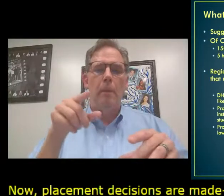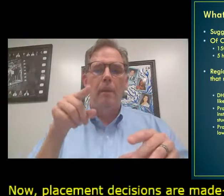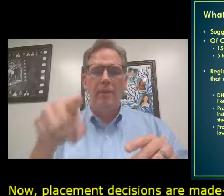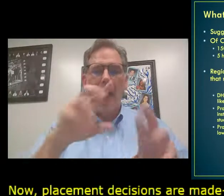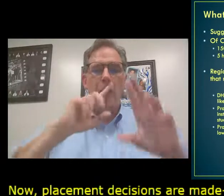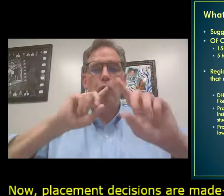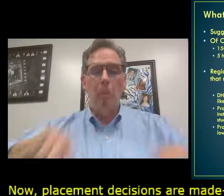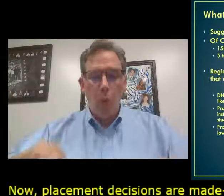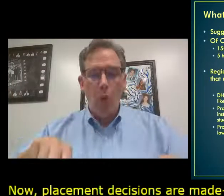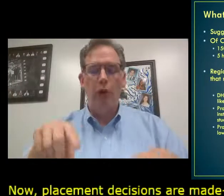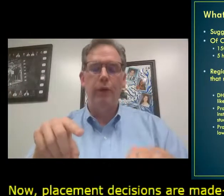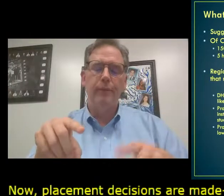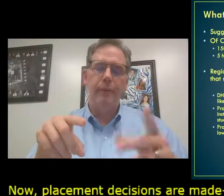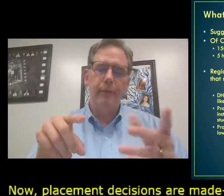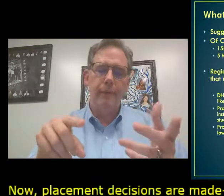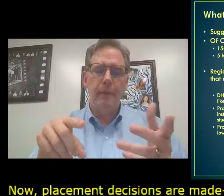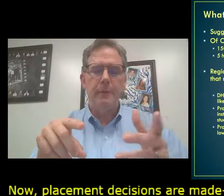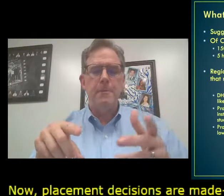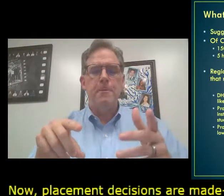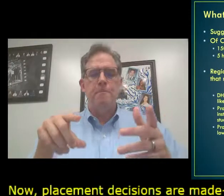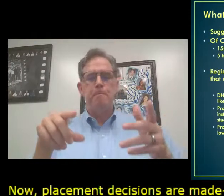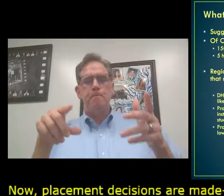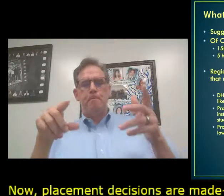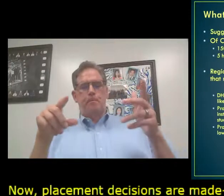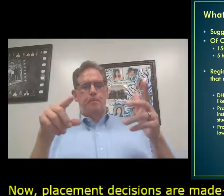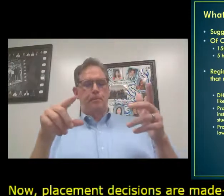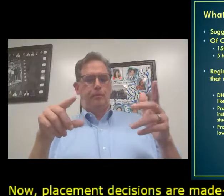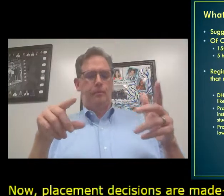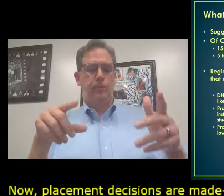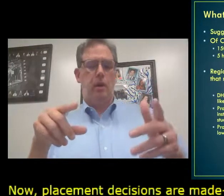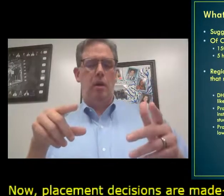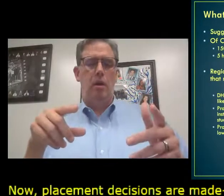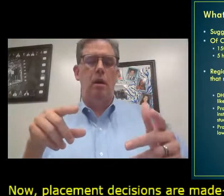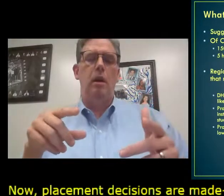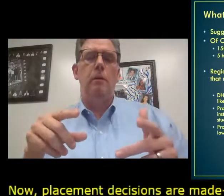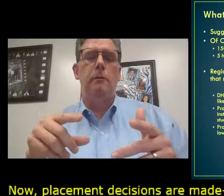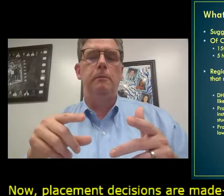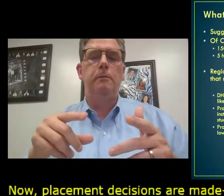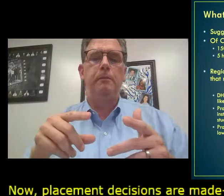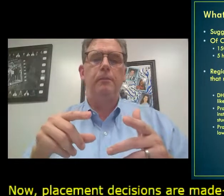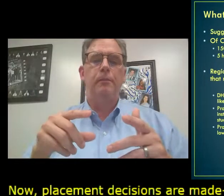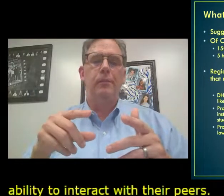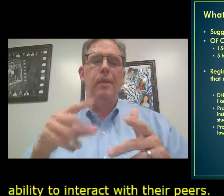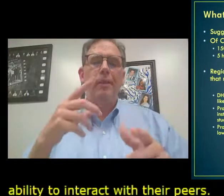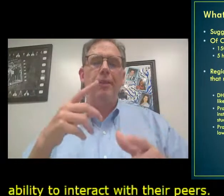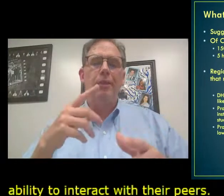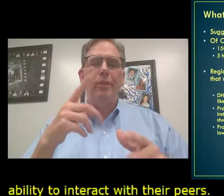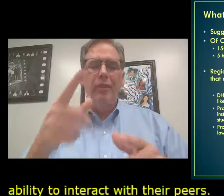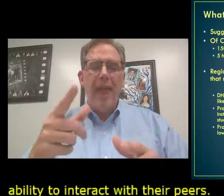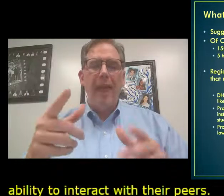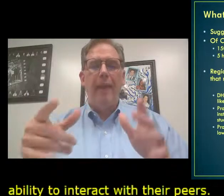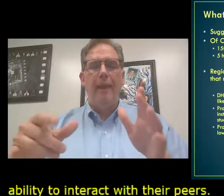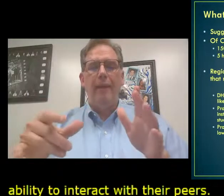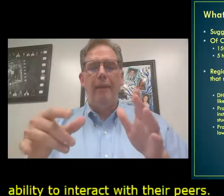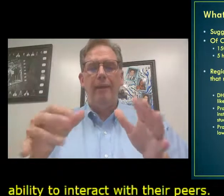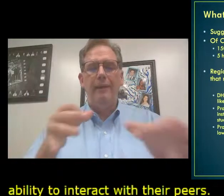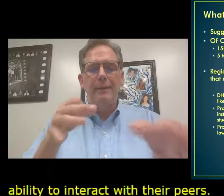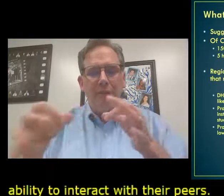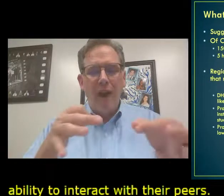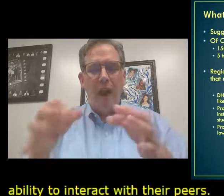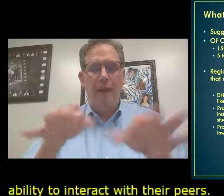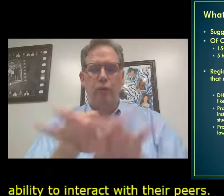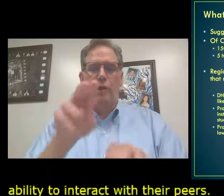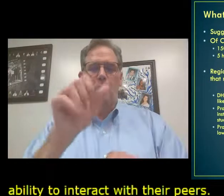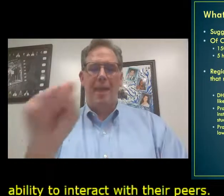This is a little bit more about critical mass. The report that I referred to, the legislative